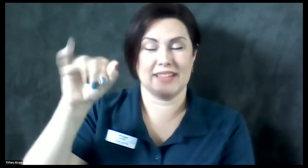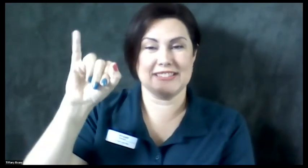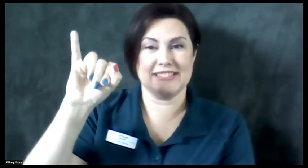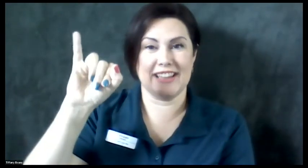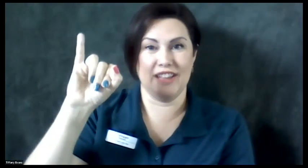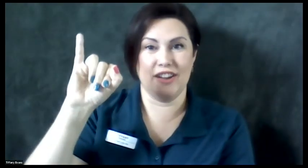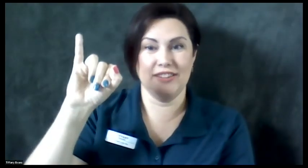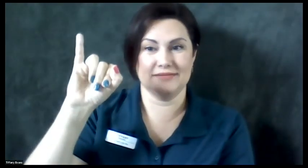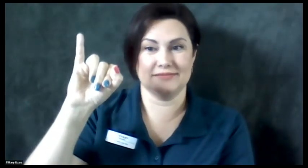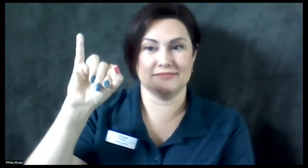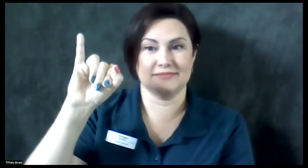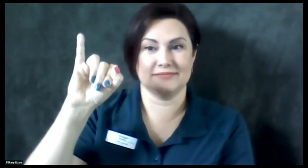second letter,